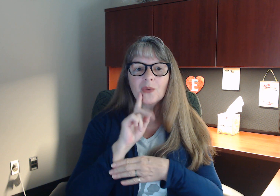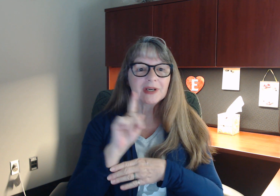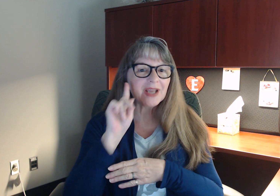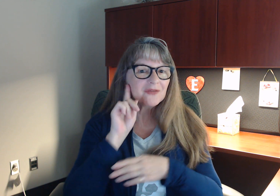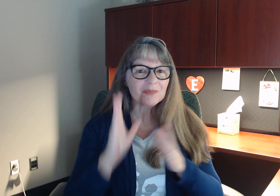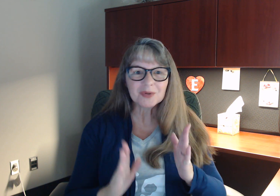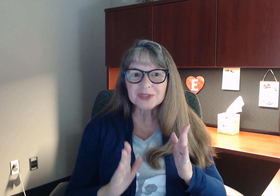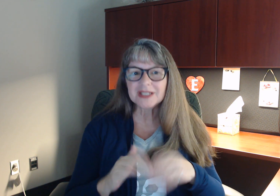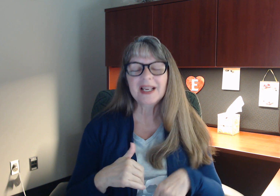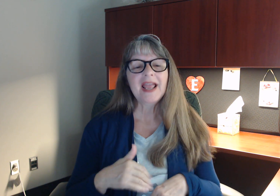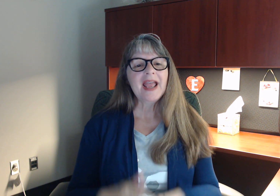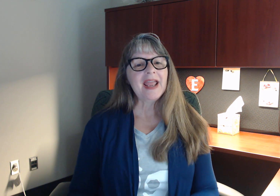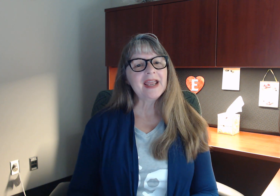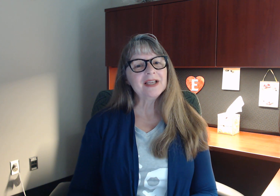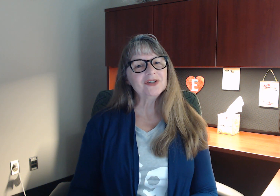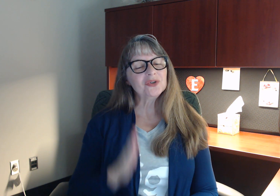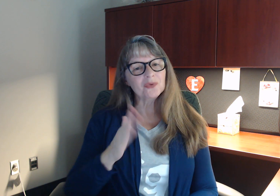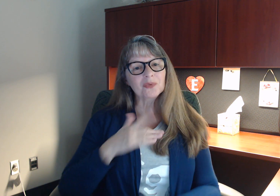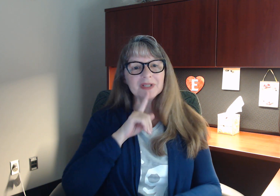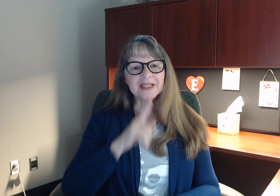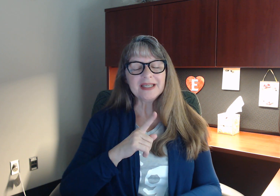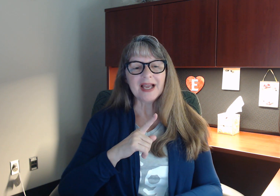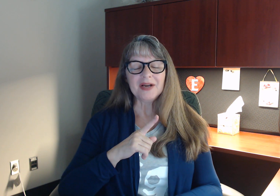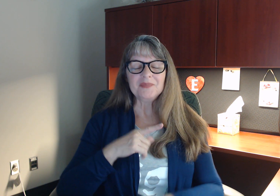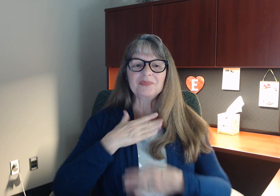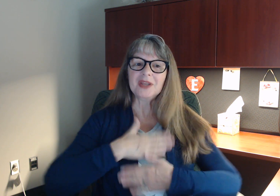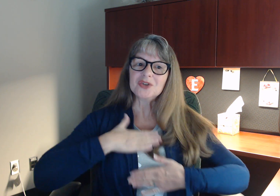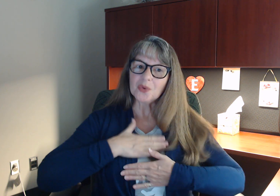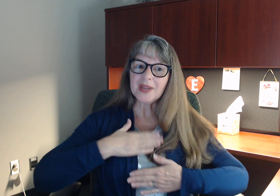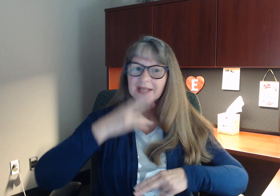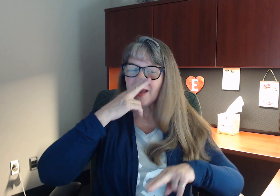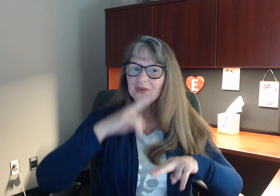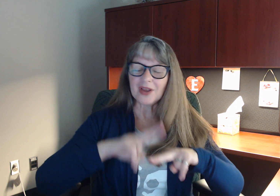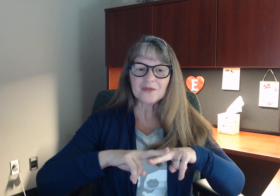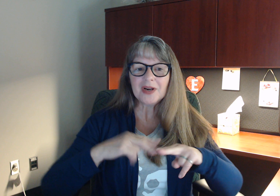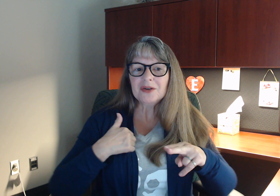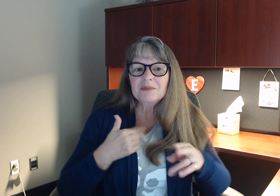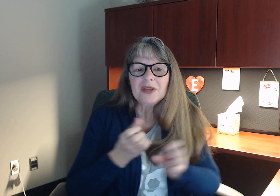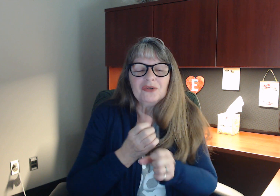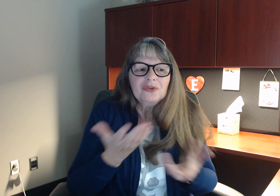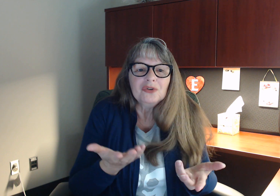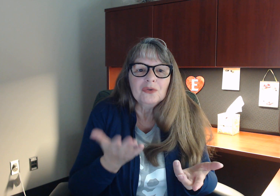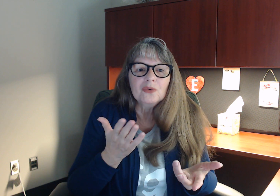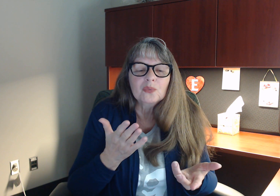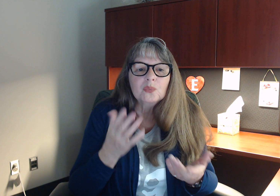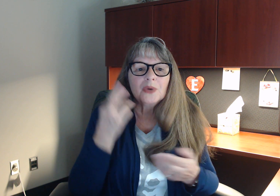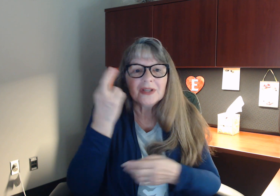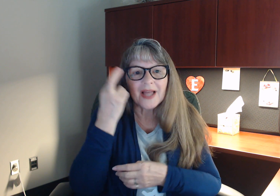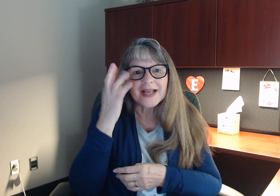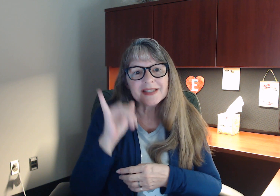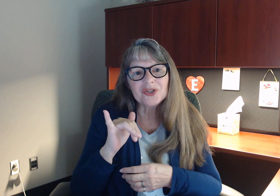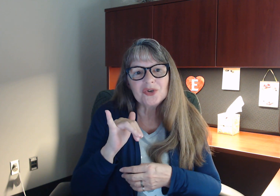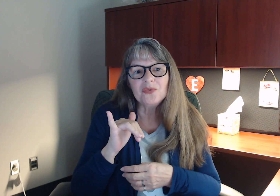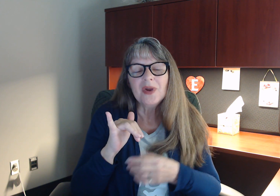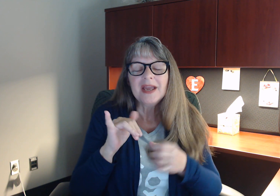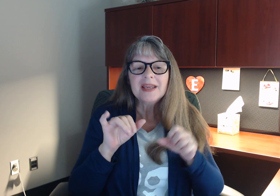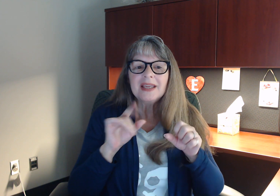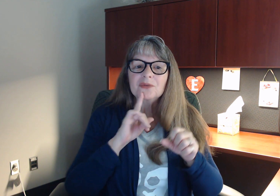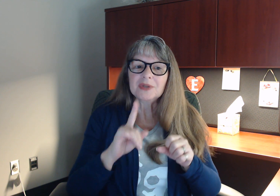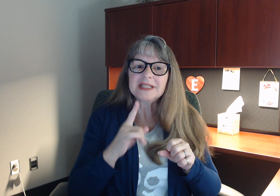deaf person, and you will really enjoy it and have a lot of fun, and you'll realize that you can really